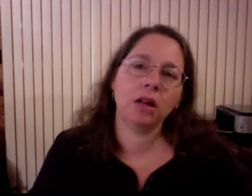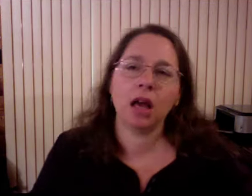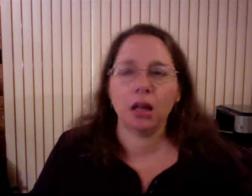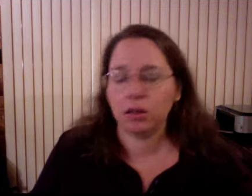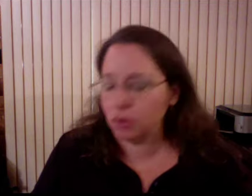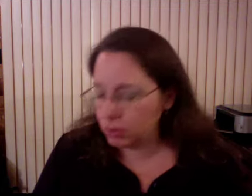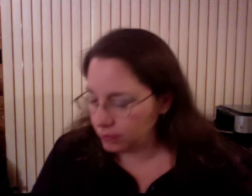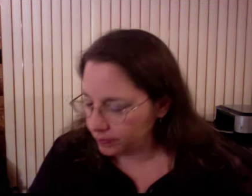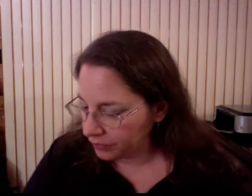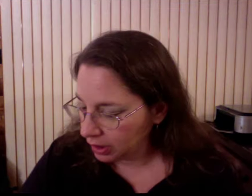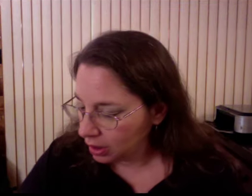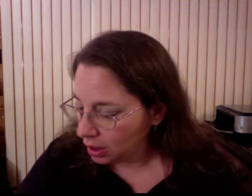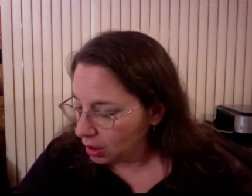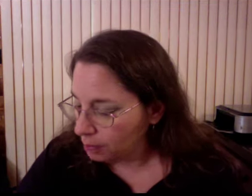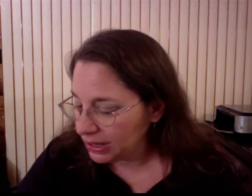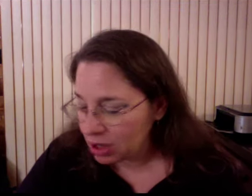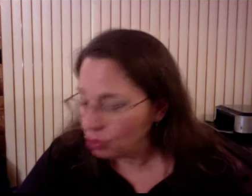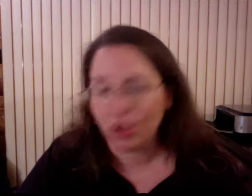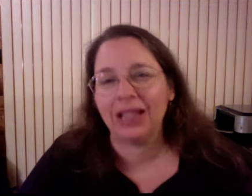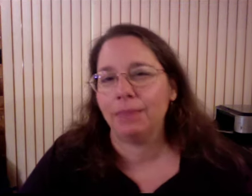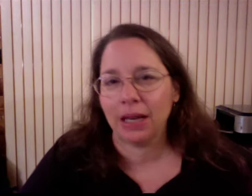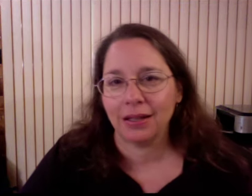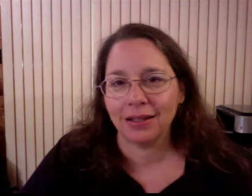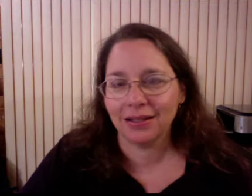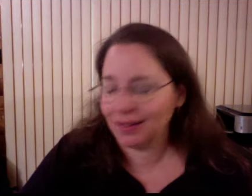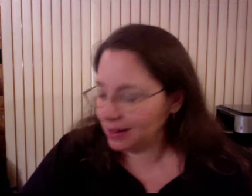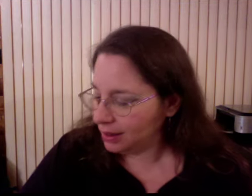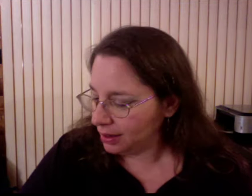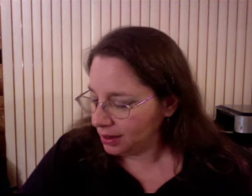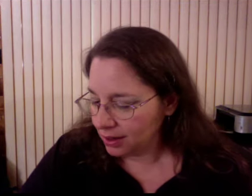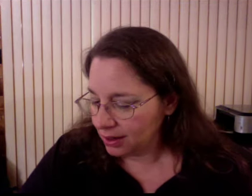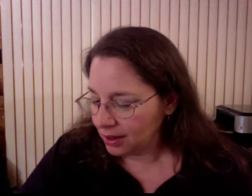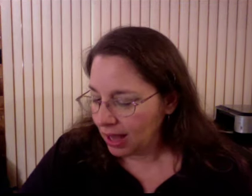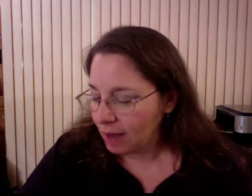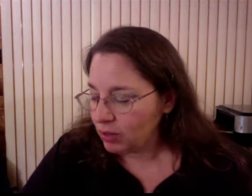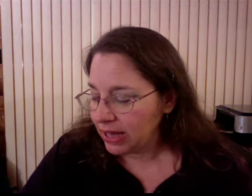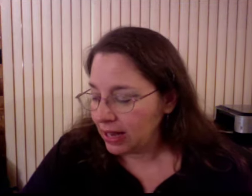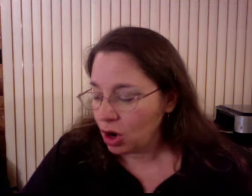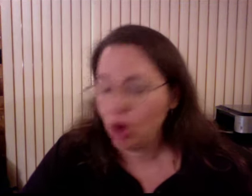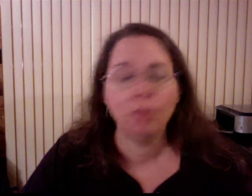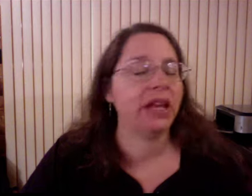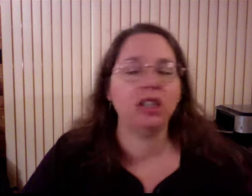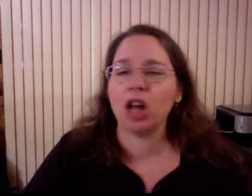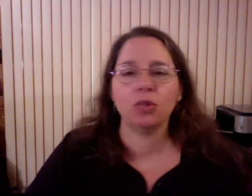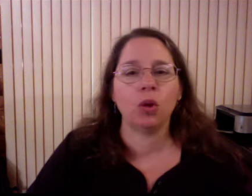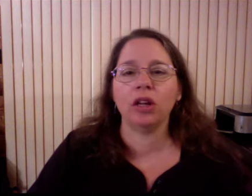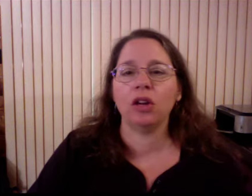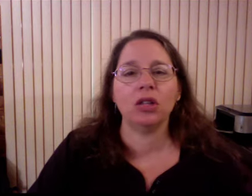Hey, dude." But they don't really meet. And when they get home, they just want to go to